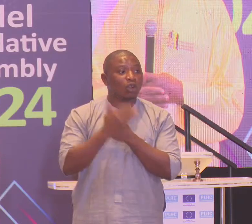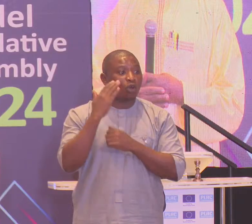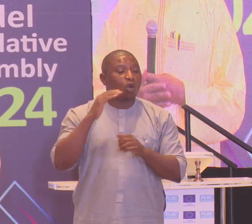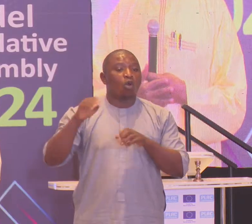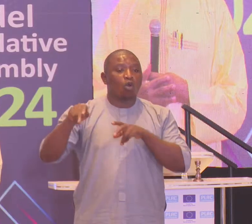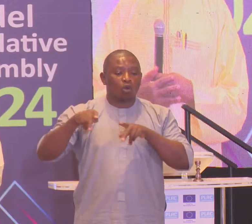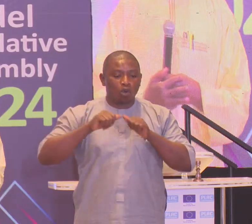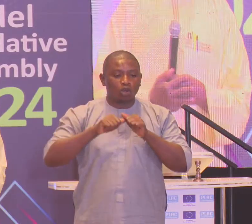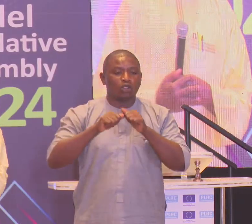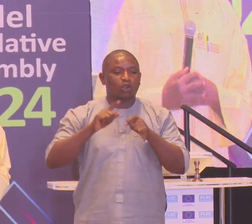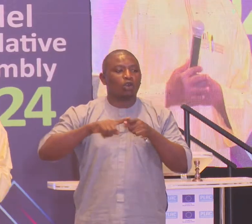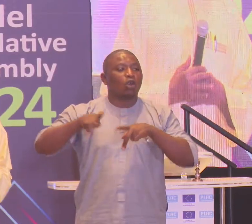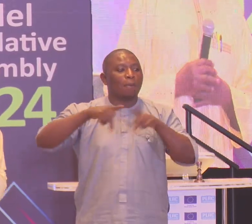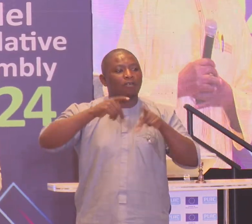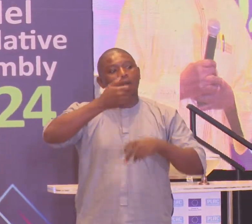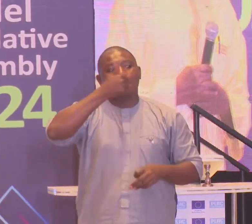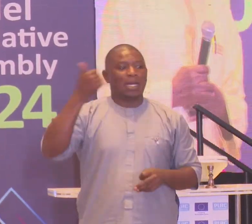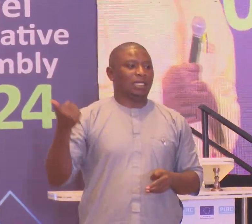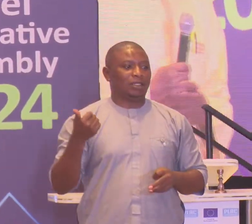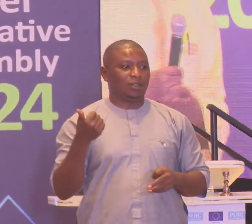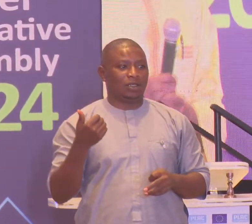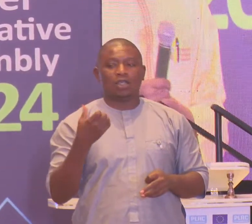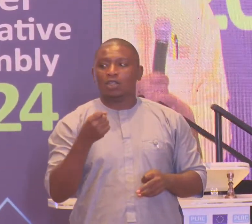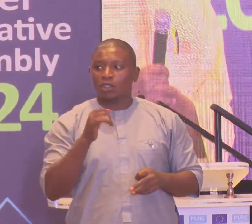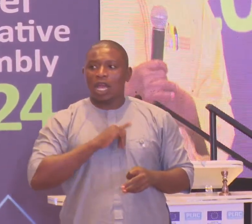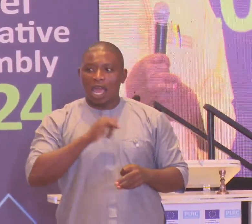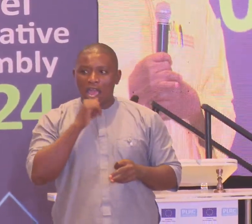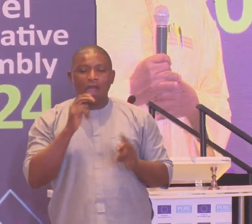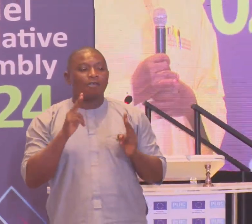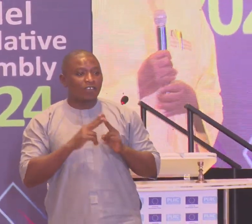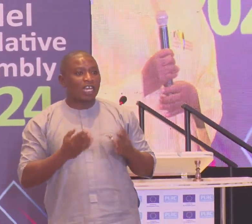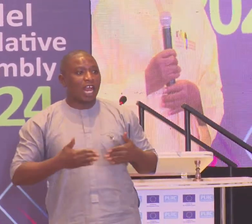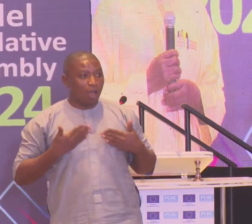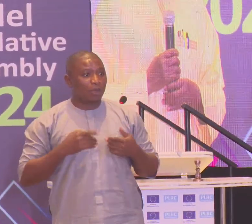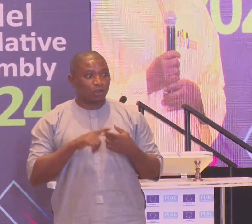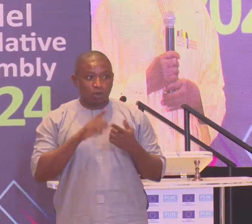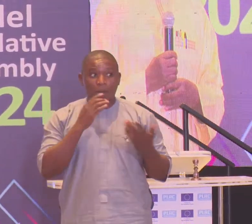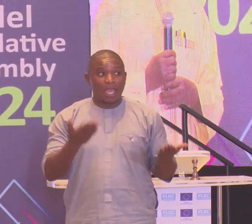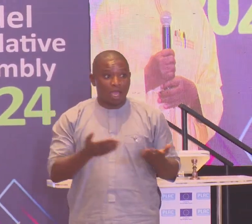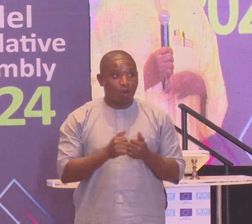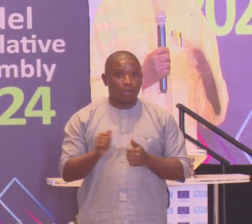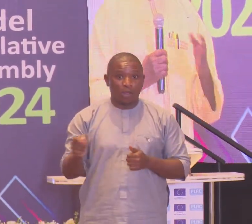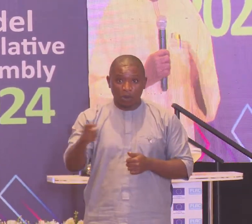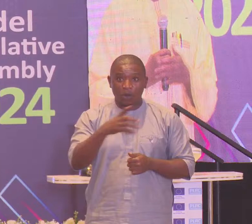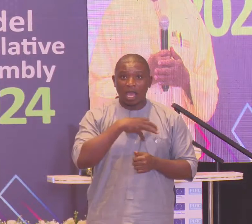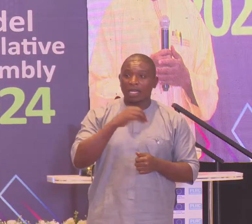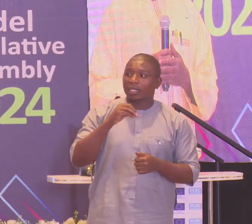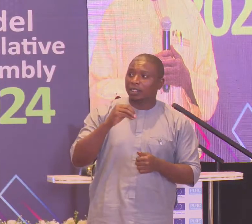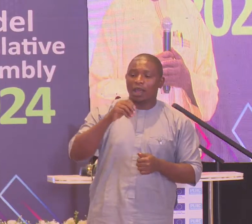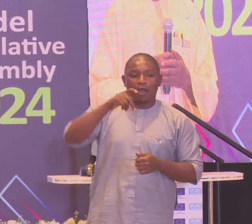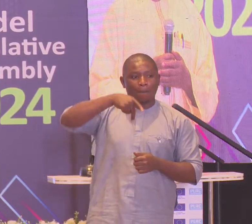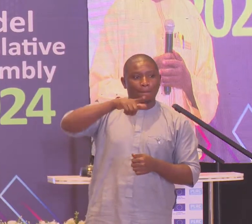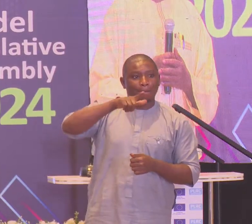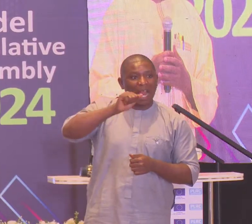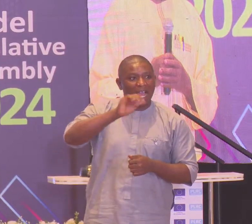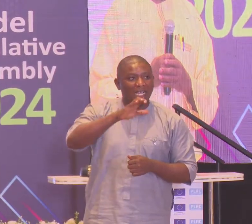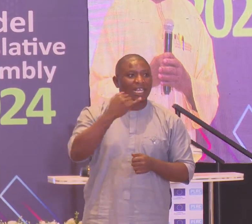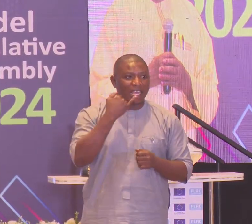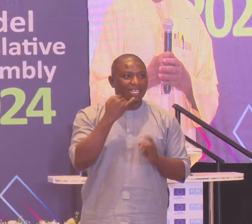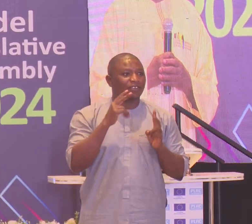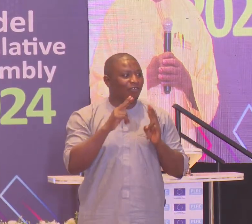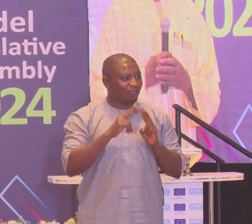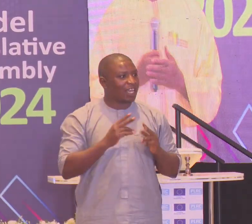than so I'm very happy to be in your midst, and Plac is extremely happy